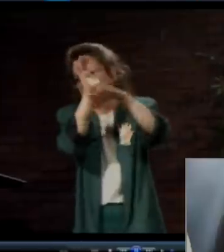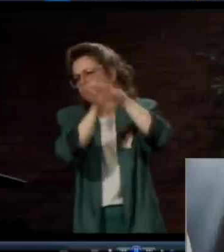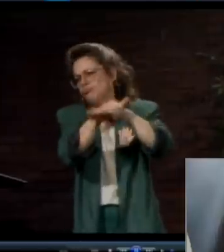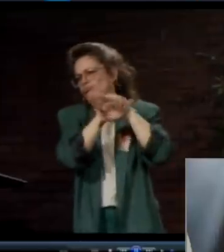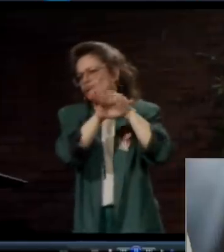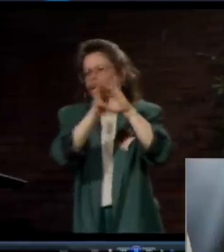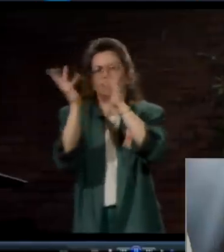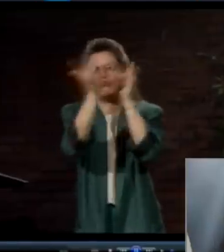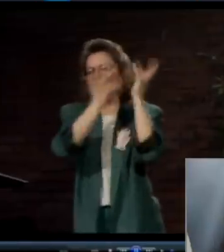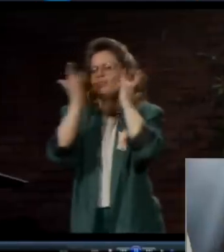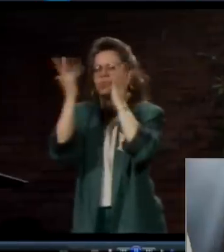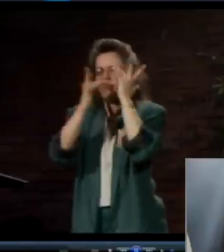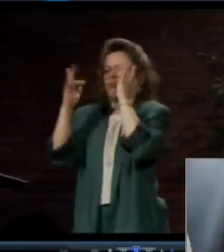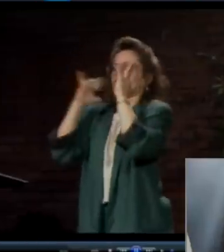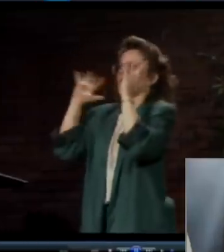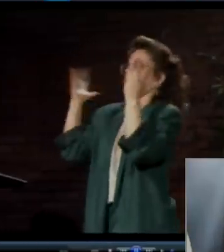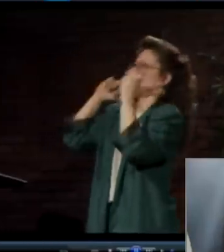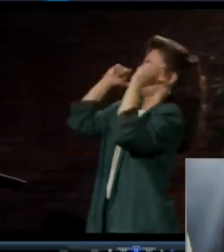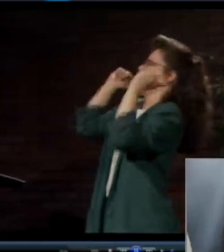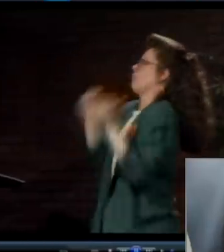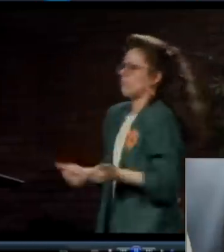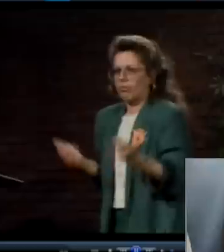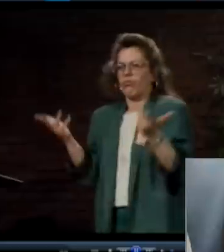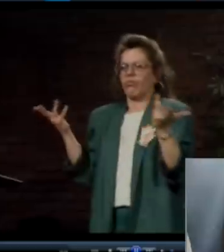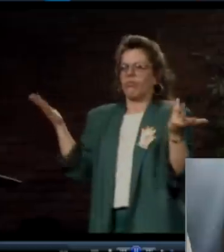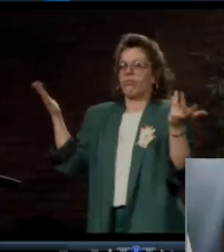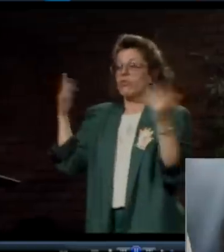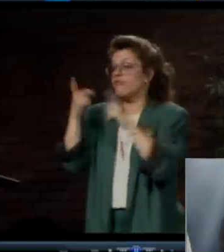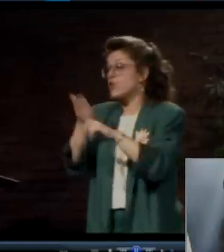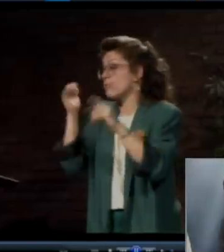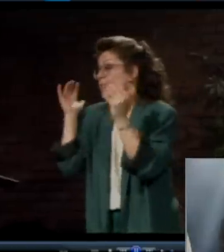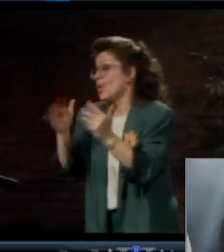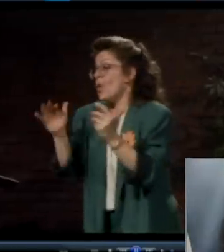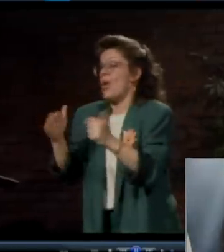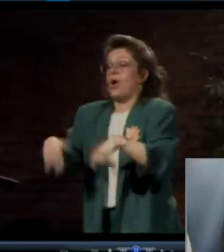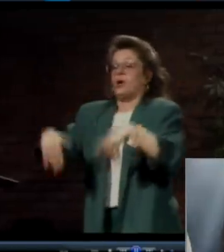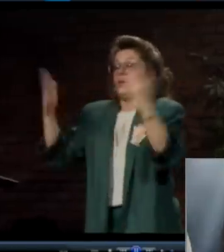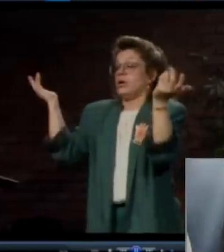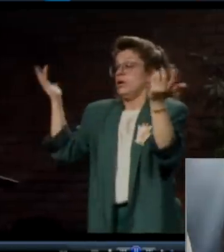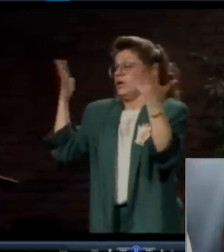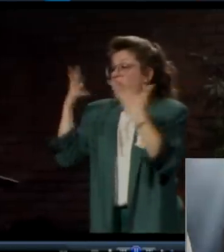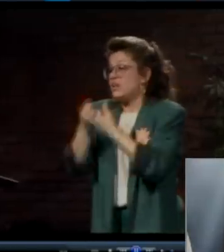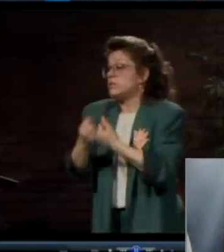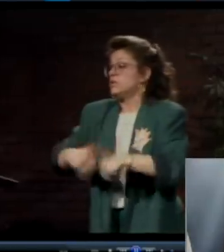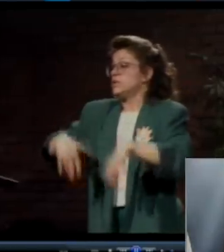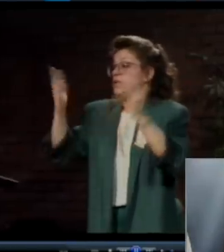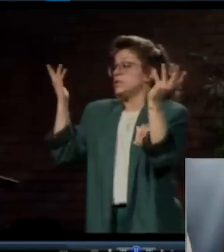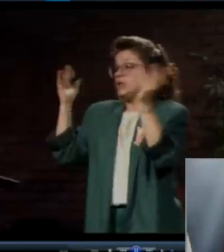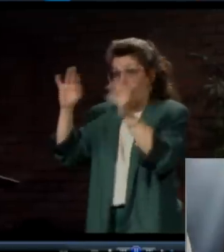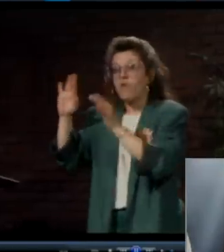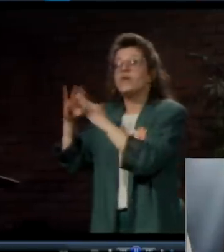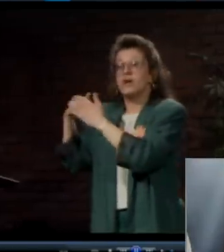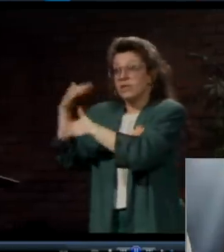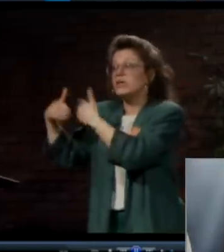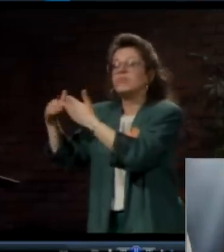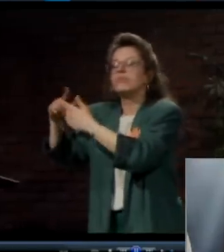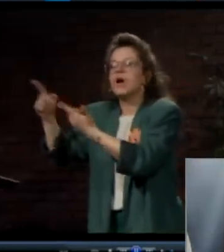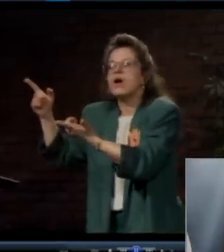have late deafened people. These are individuals who were born hearing, grown up hearing all their life, and then there might have